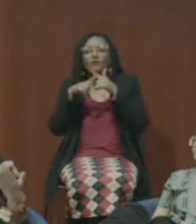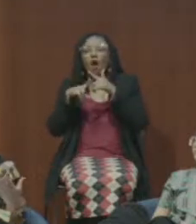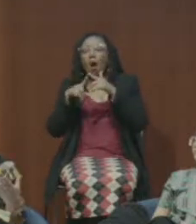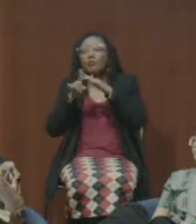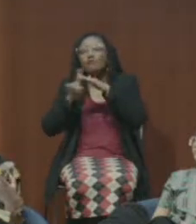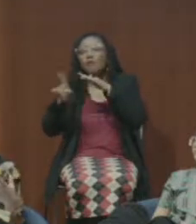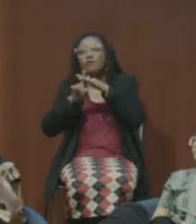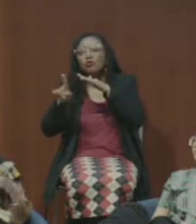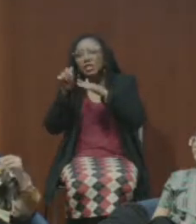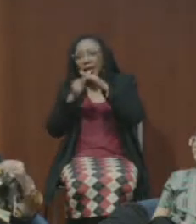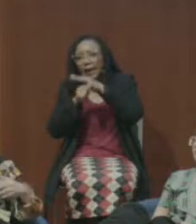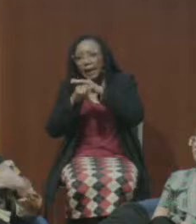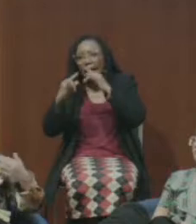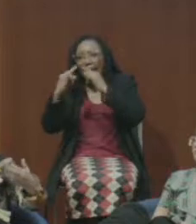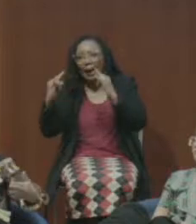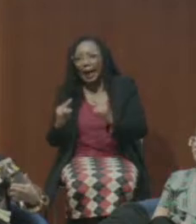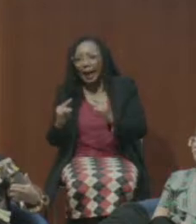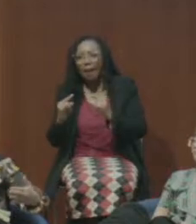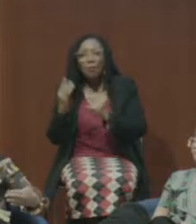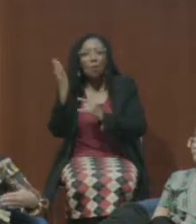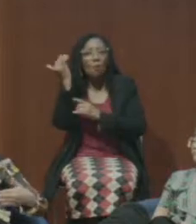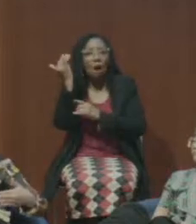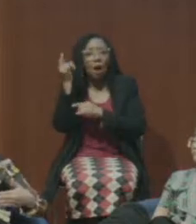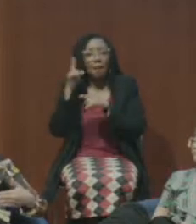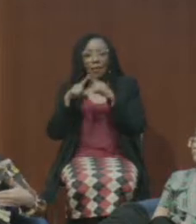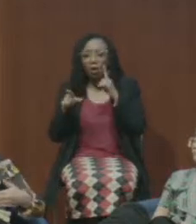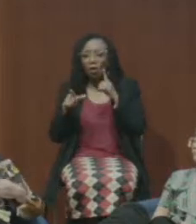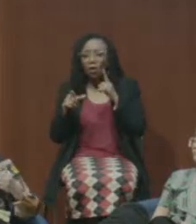With the USAID, because we want to like